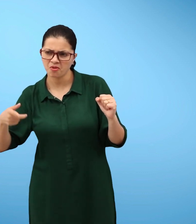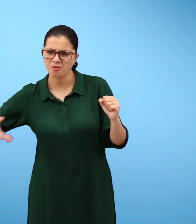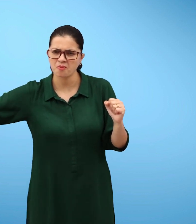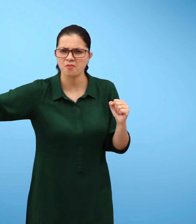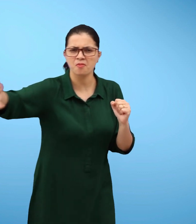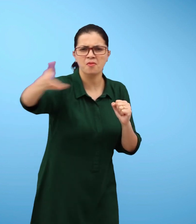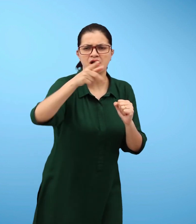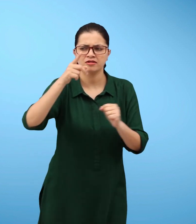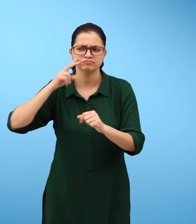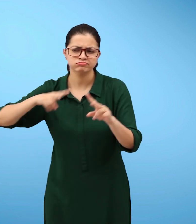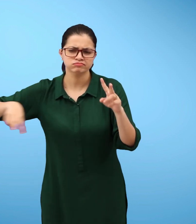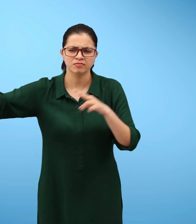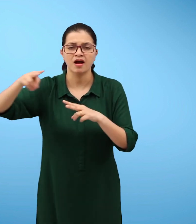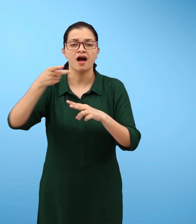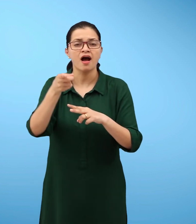Describe the scene around you.